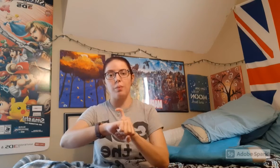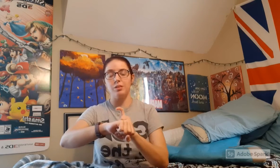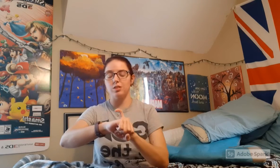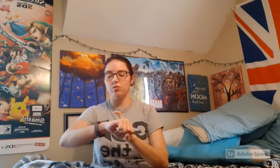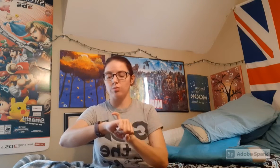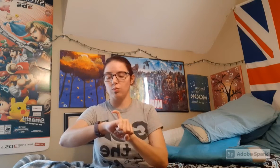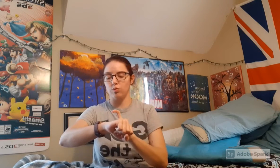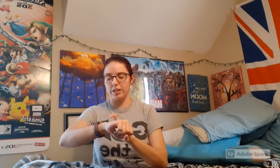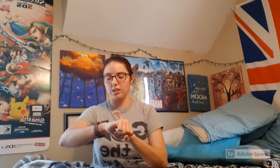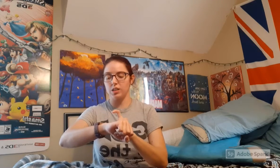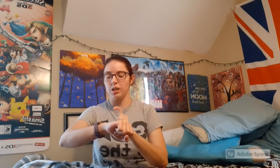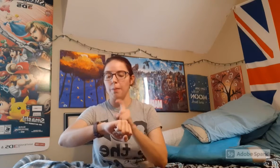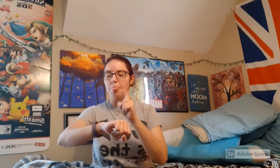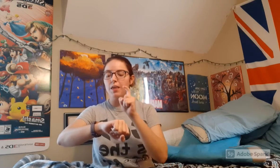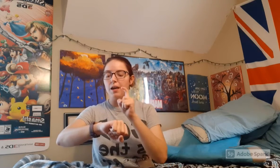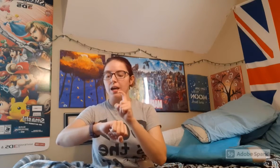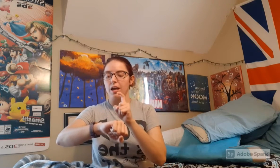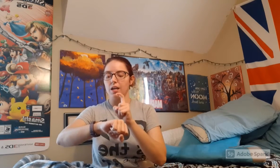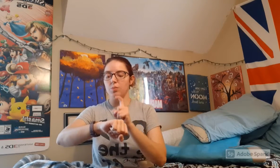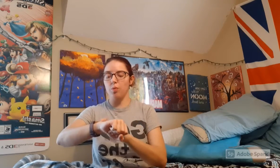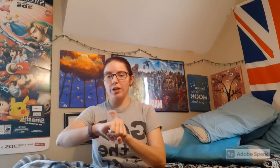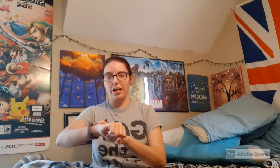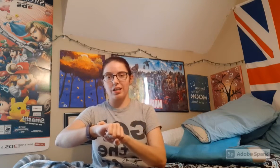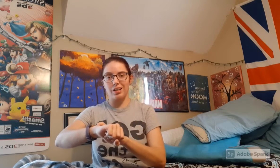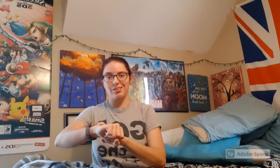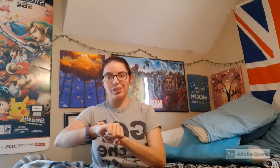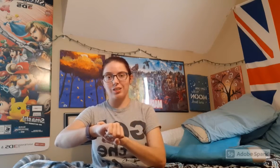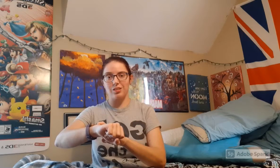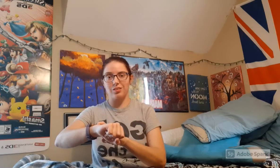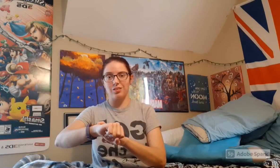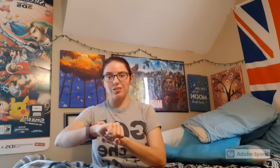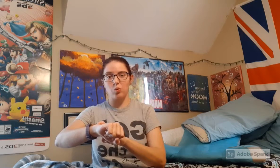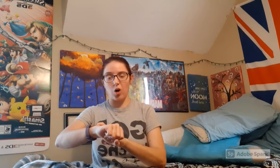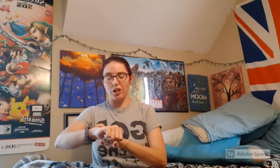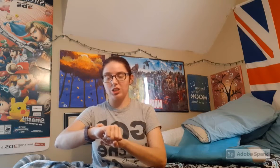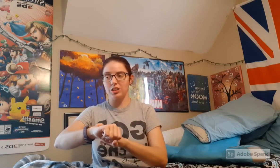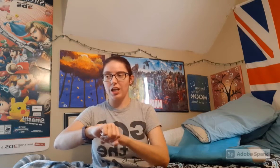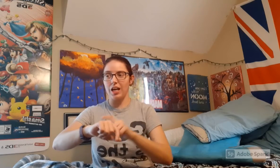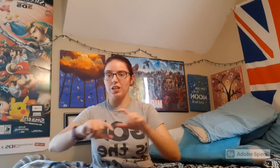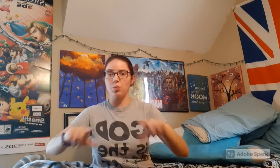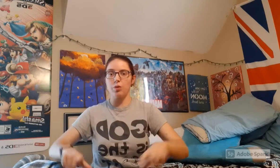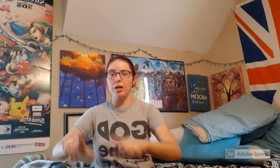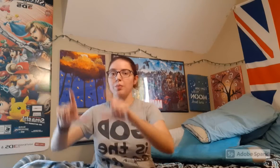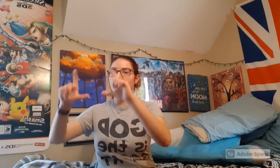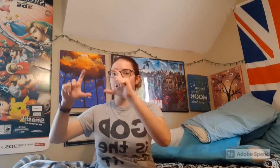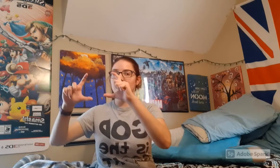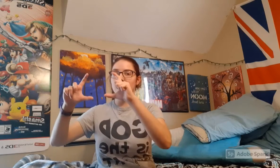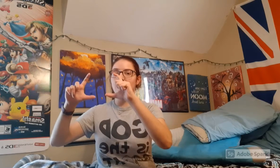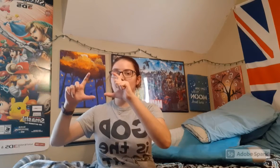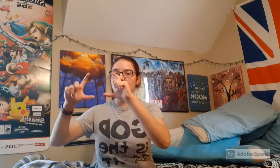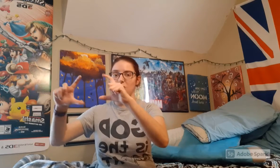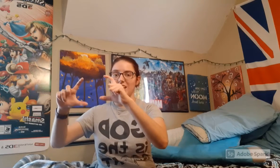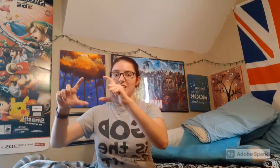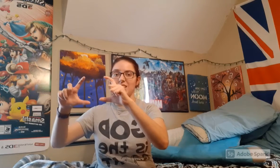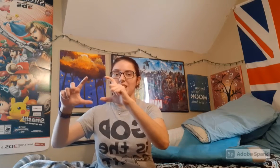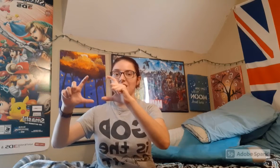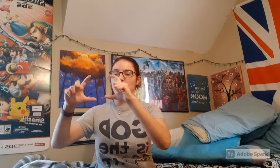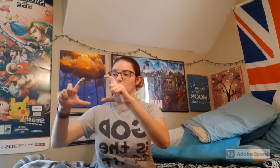opposite wrist, and you point at it like it's a watch, and then you bring up your hands and do this kind of